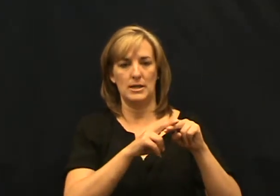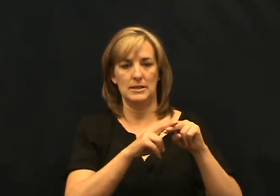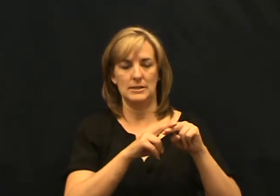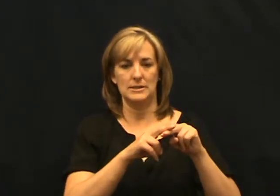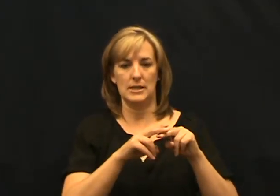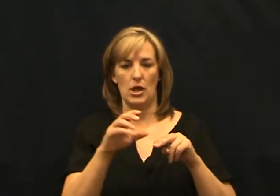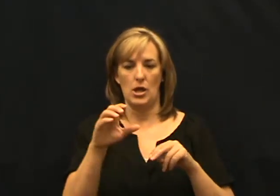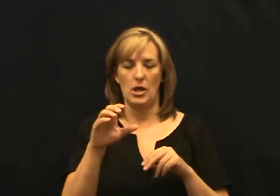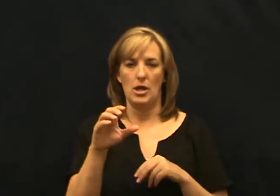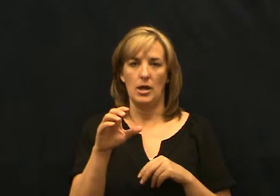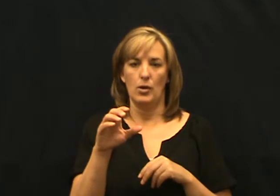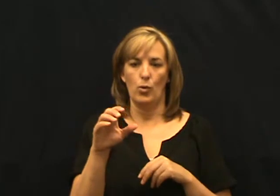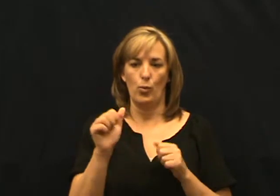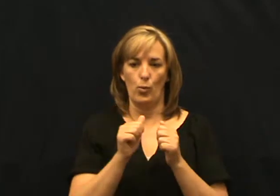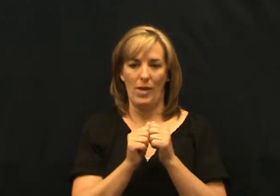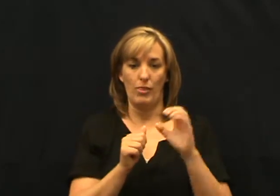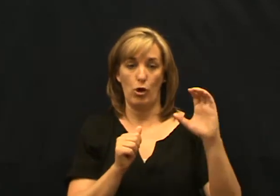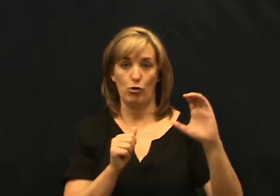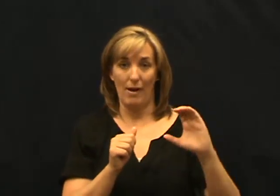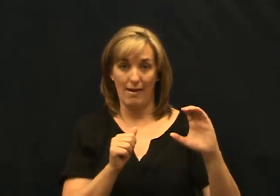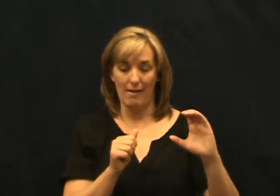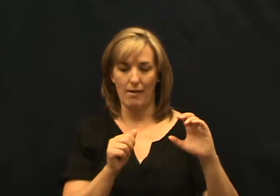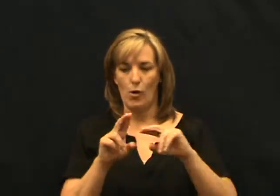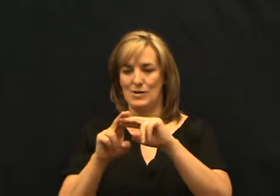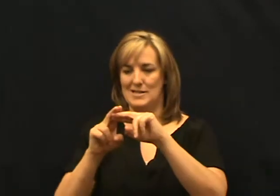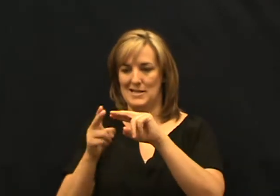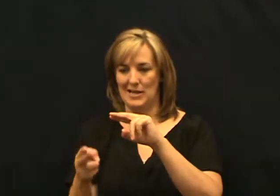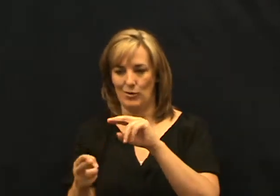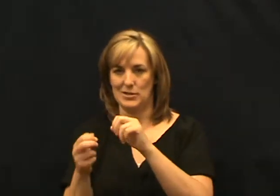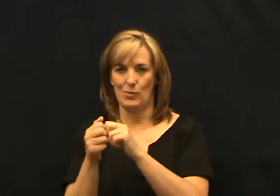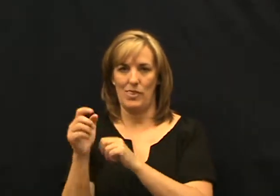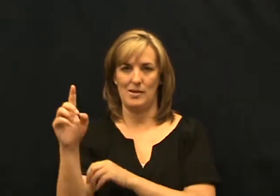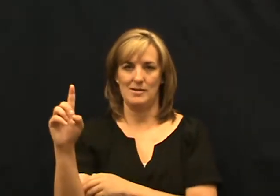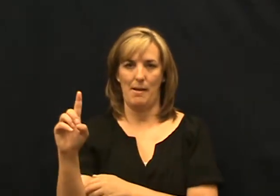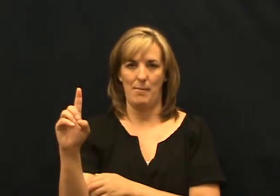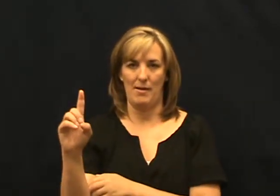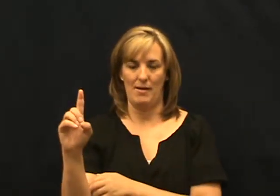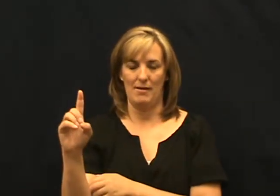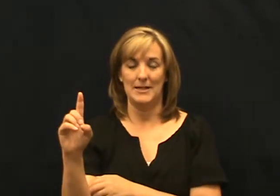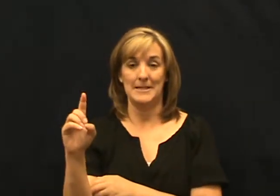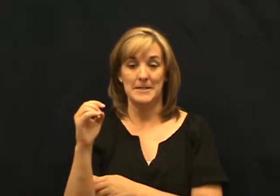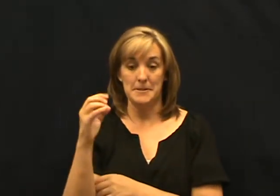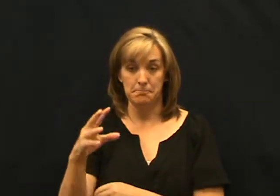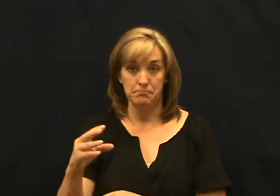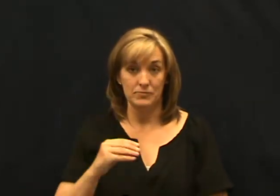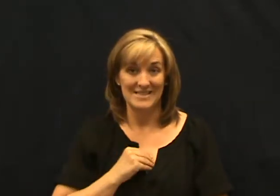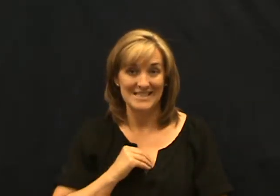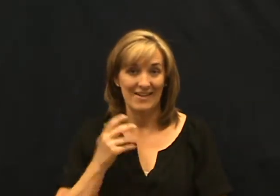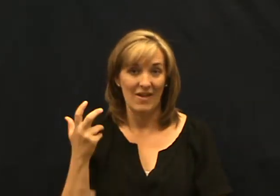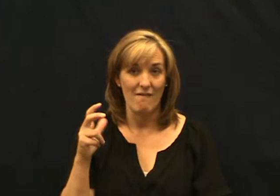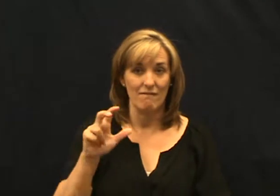debit. So if we receive an investment directly to the company from an